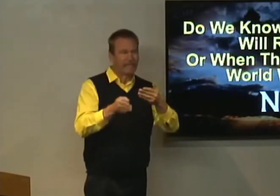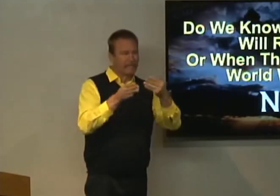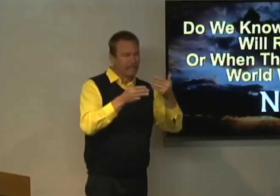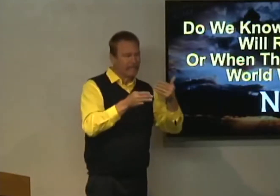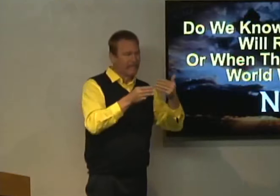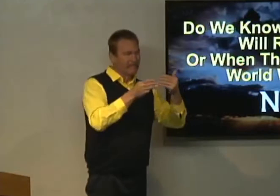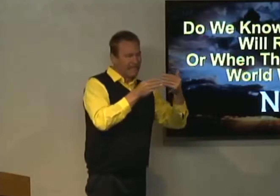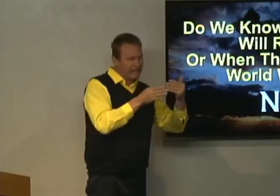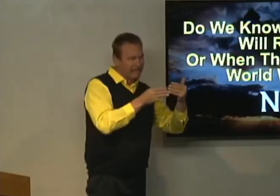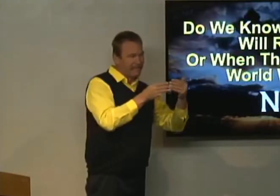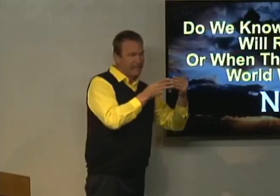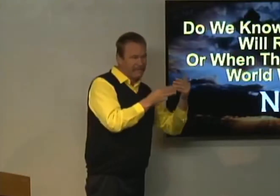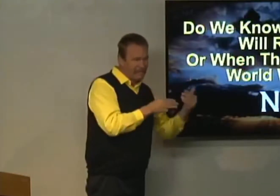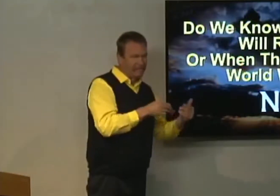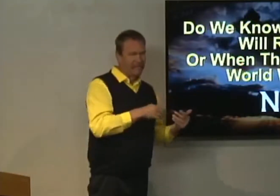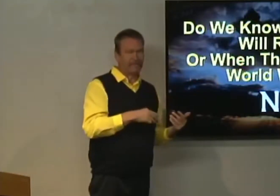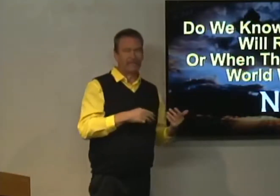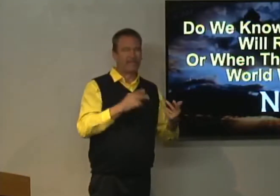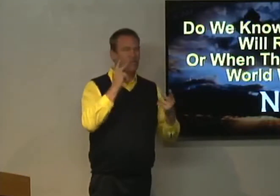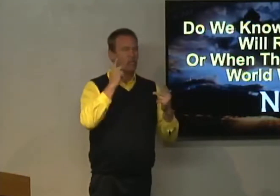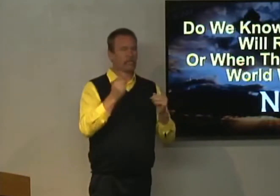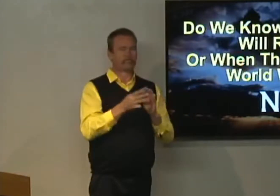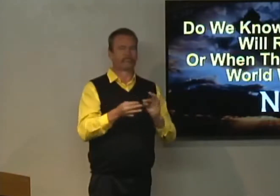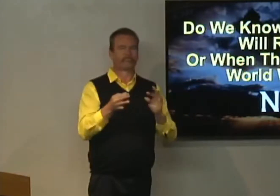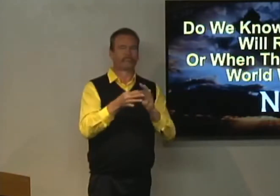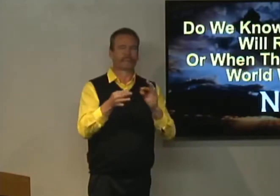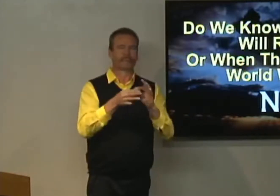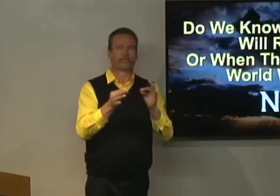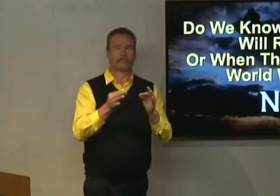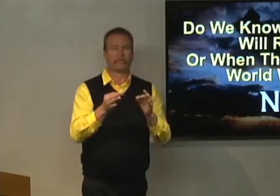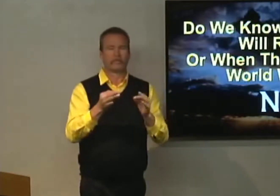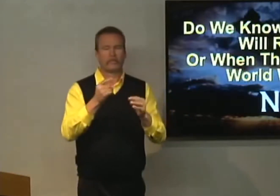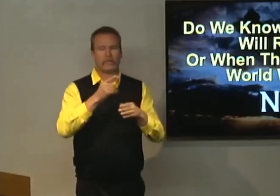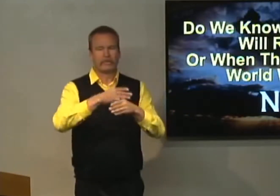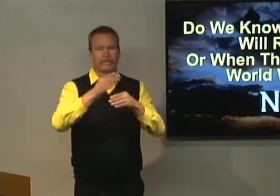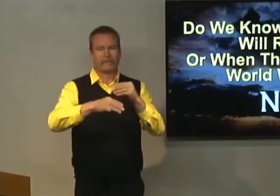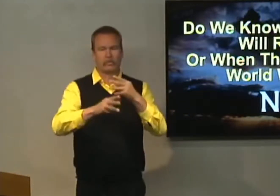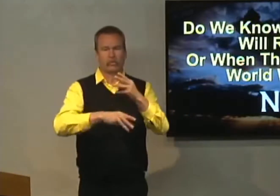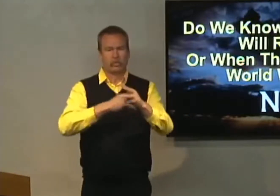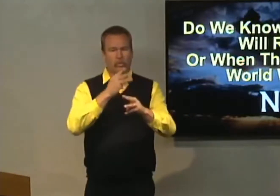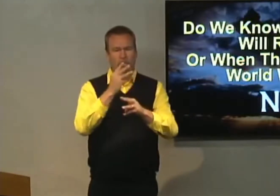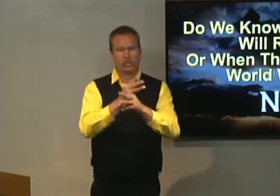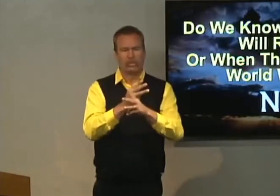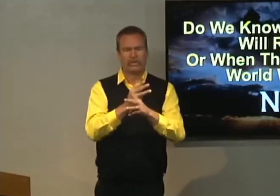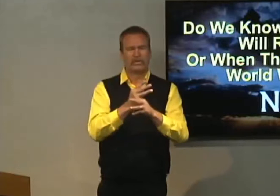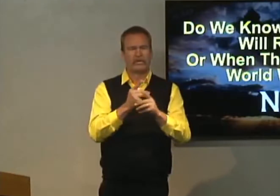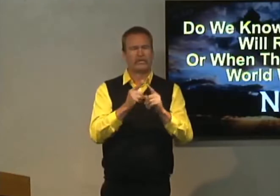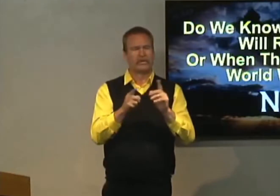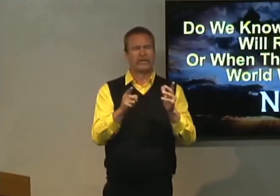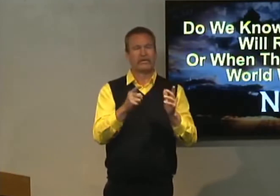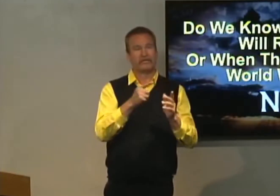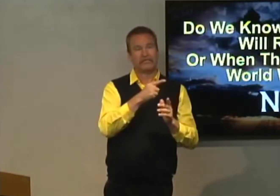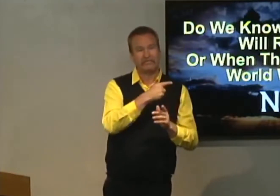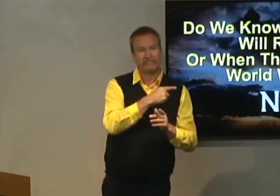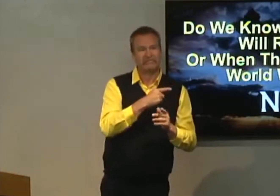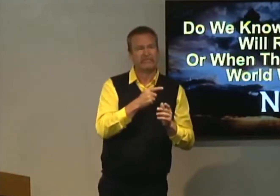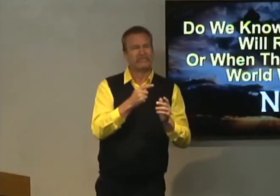an end, Jesus is coming. All these predictions and people, religious people, are saying, predicting the end of the world.